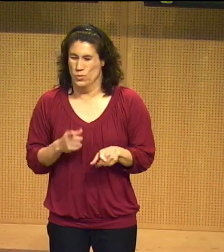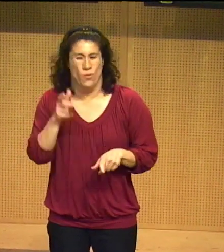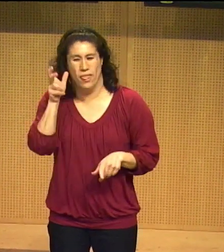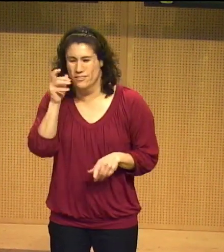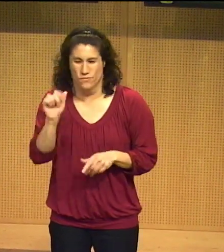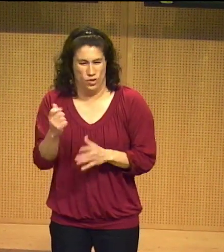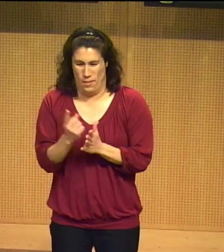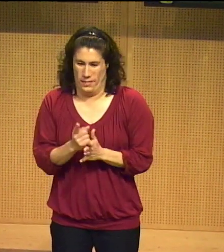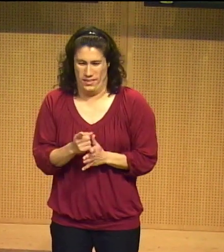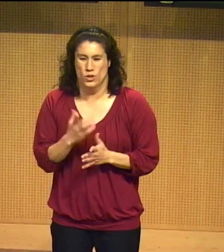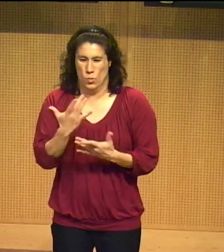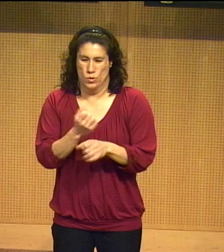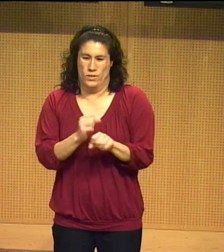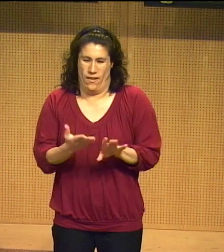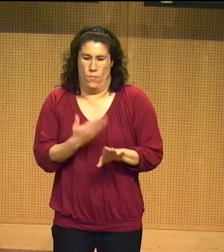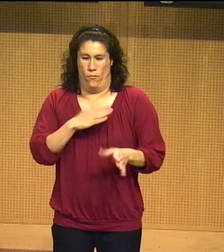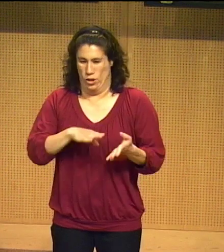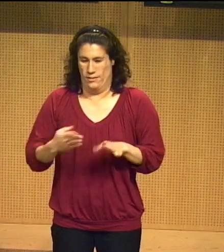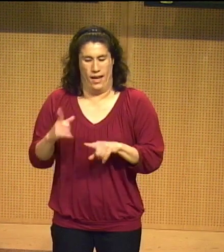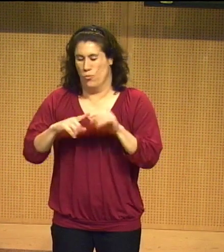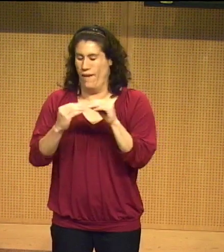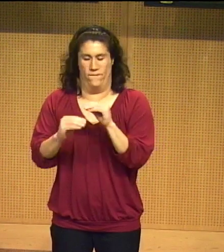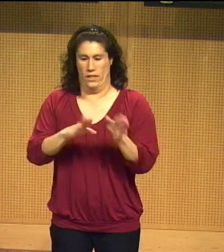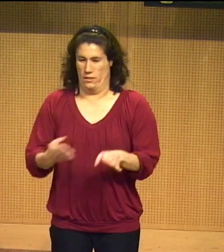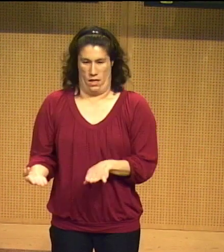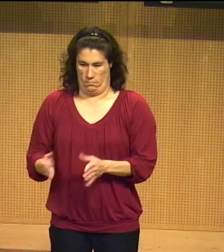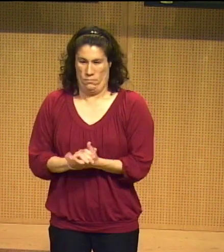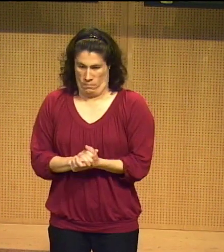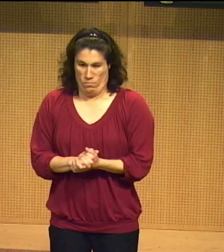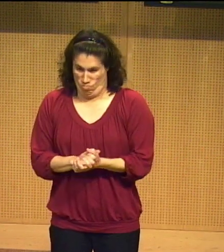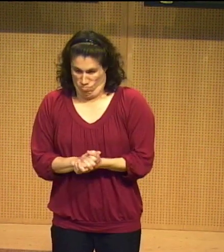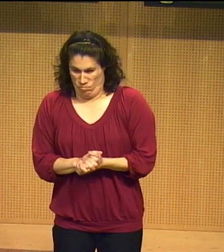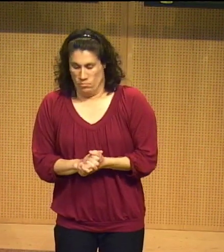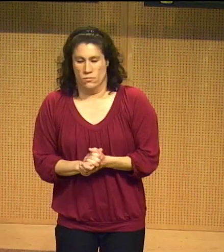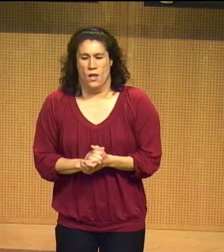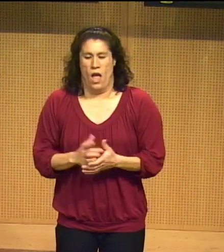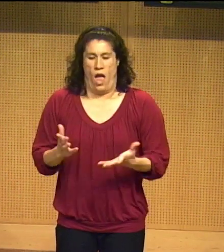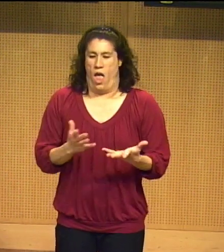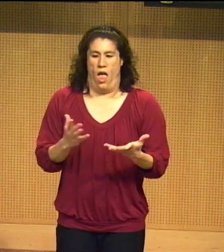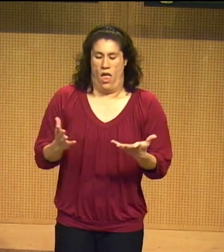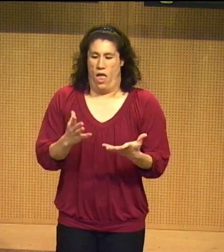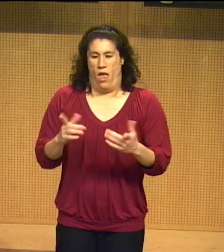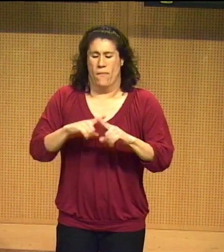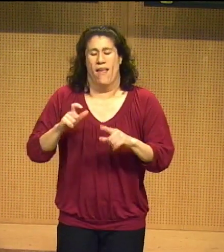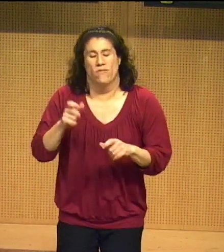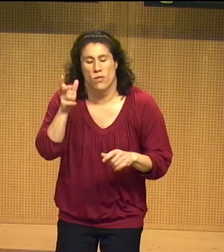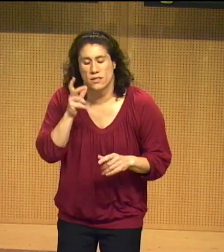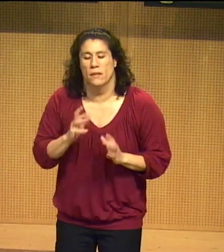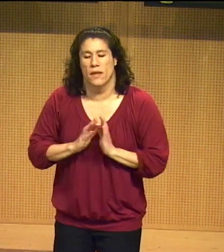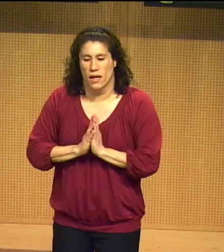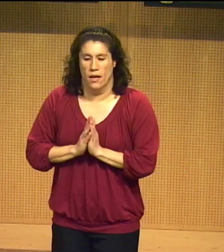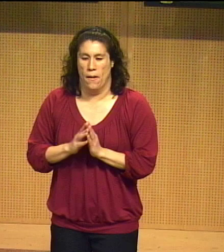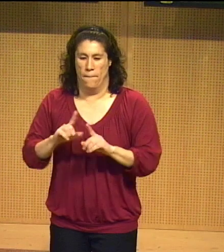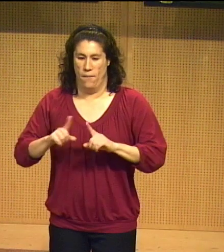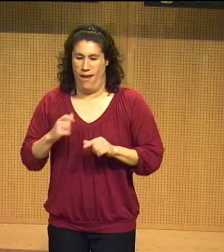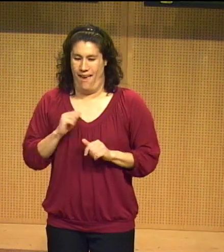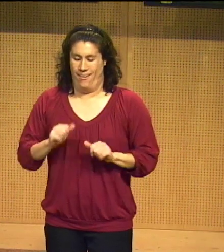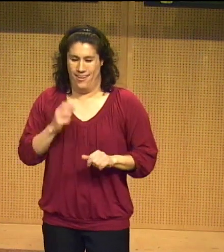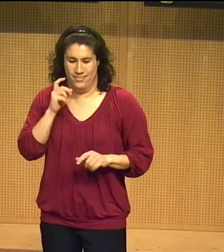going to die in the time that you're just trying to get heart sounds. You need to get on it and do the emergency services. I understand their need to want